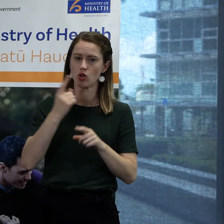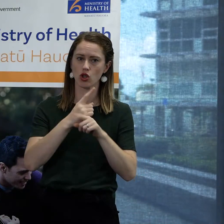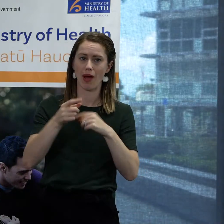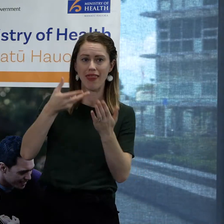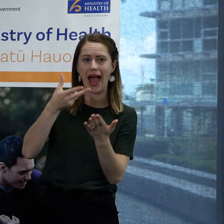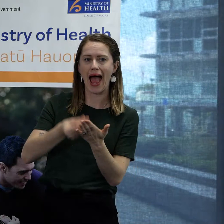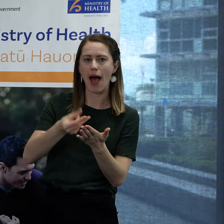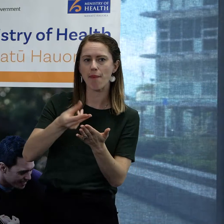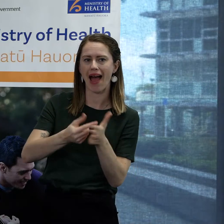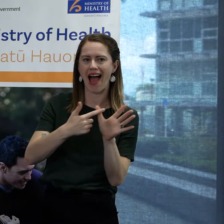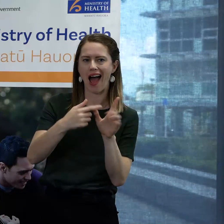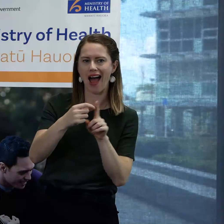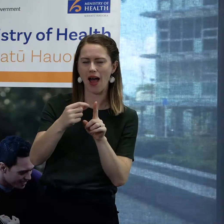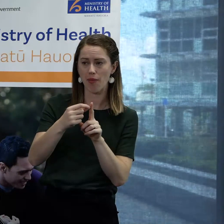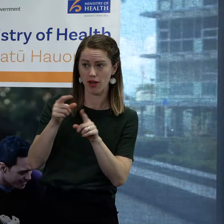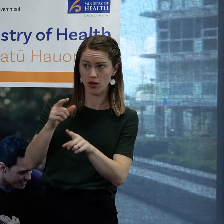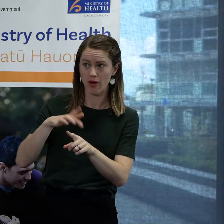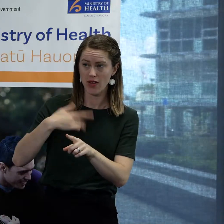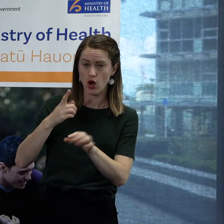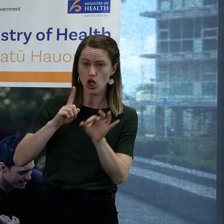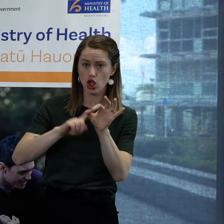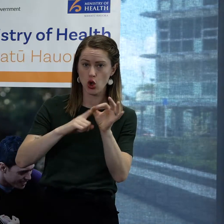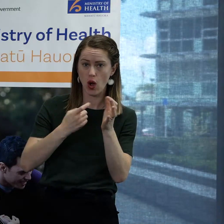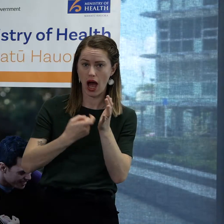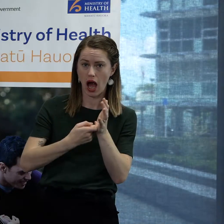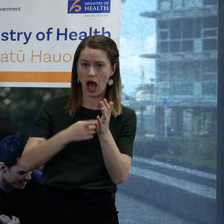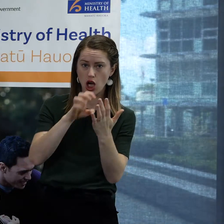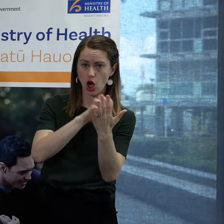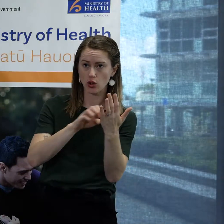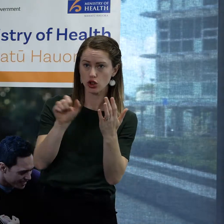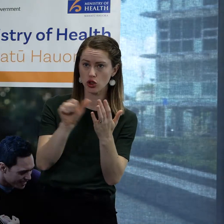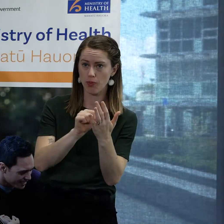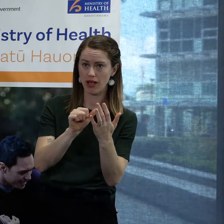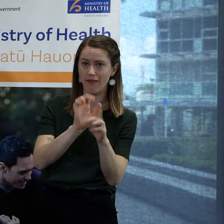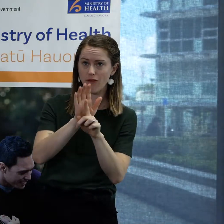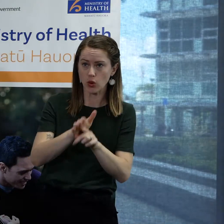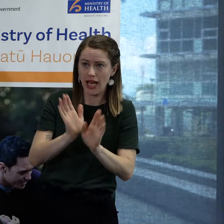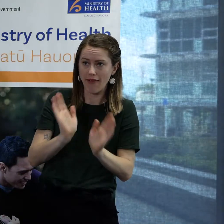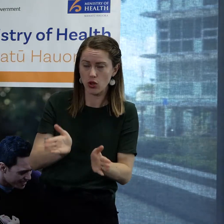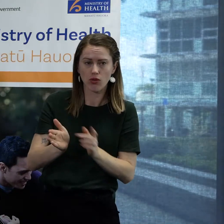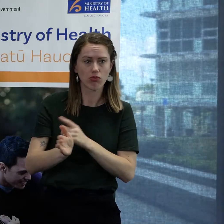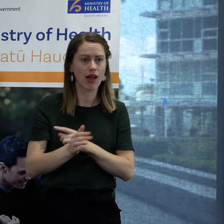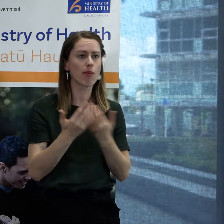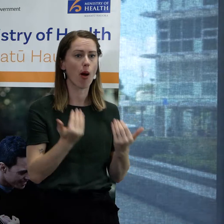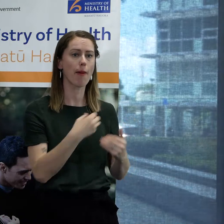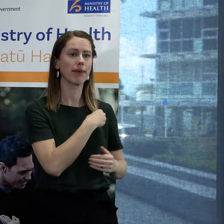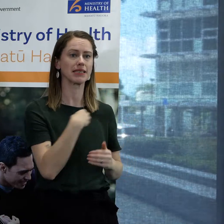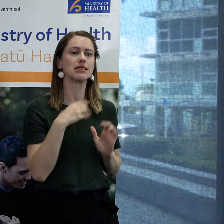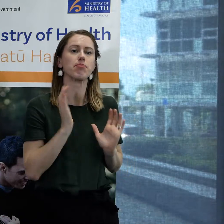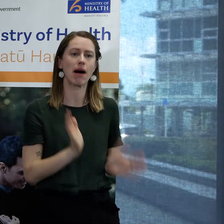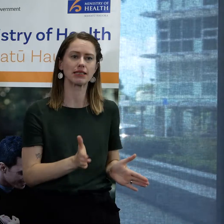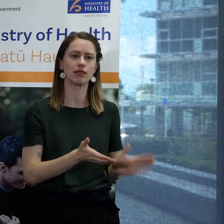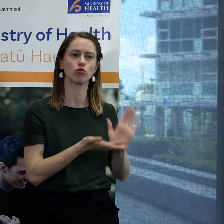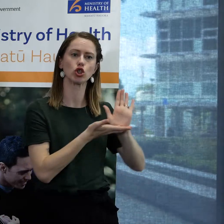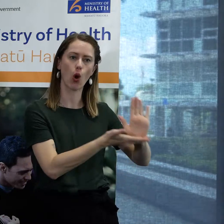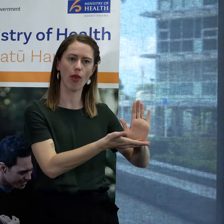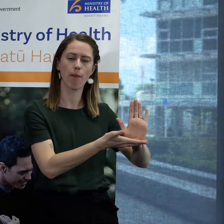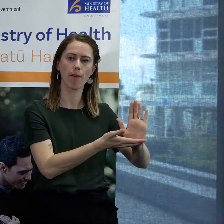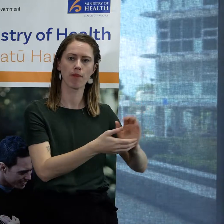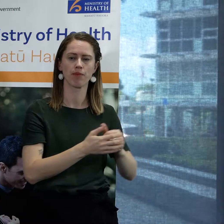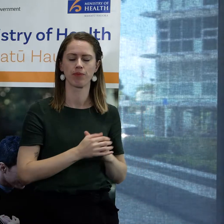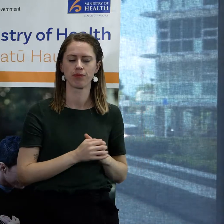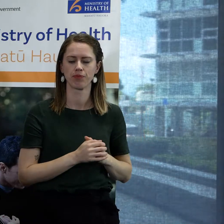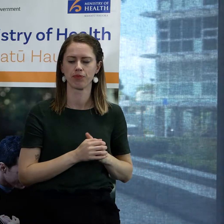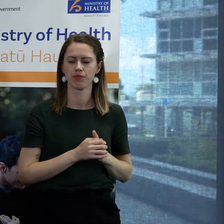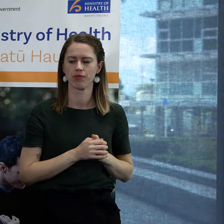health perspective, would it make sense to make QR codes compulsory? So at the moment, it's compulsory for businesses to display them.